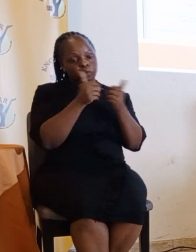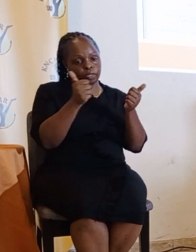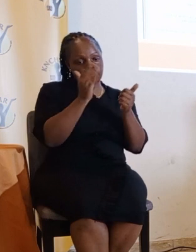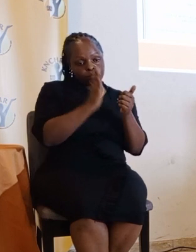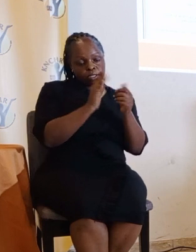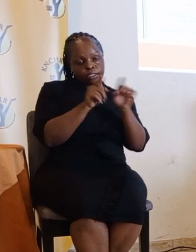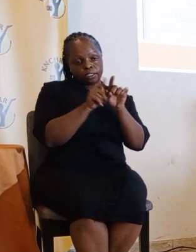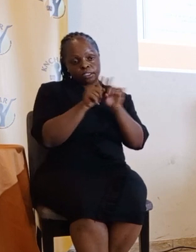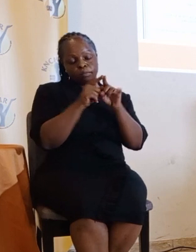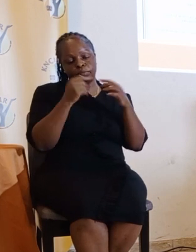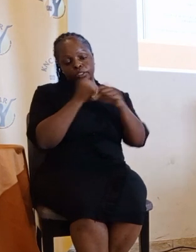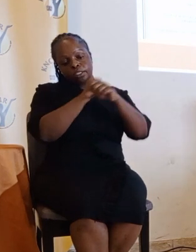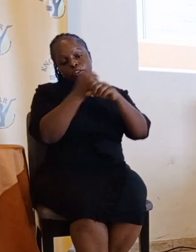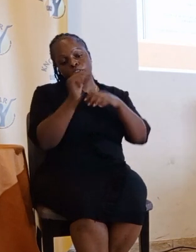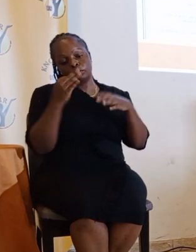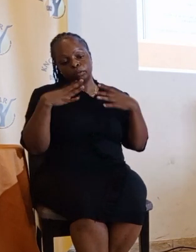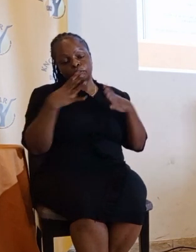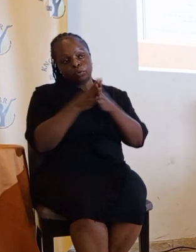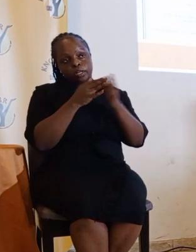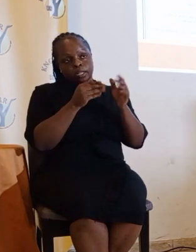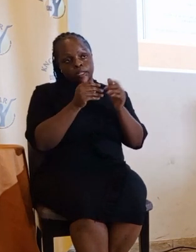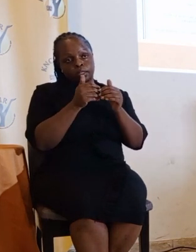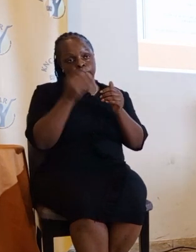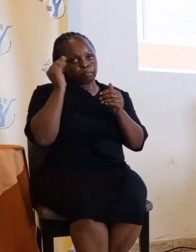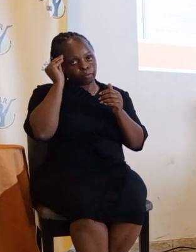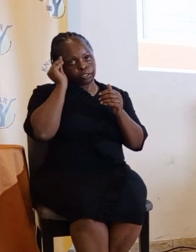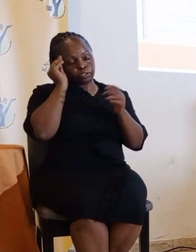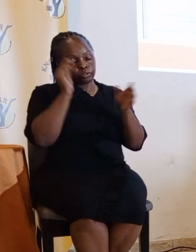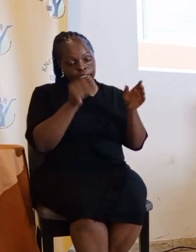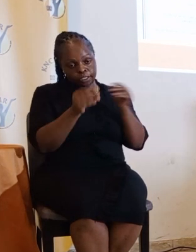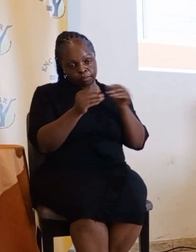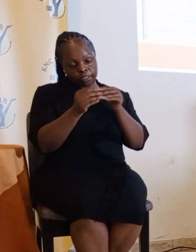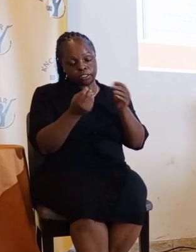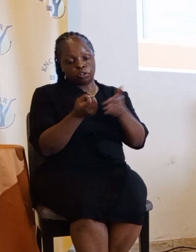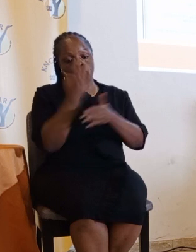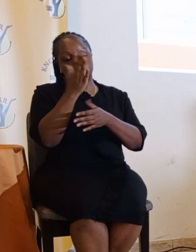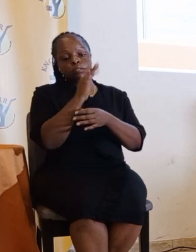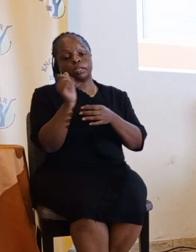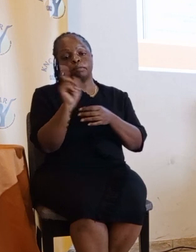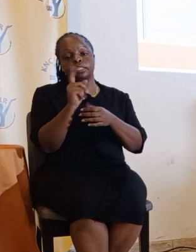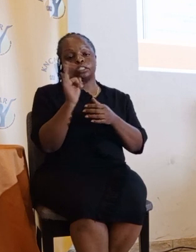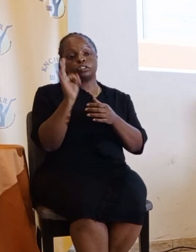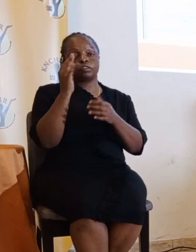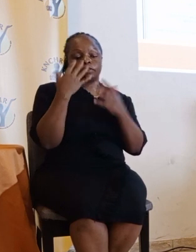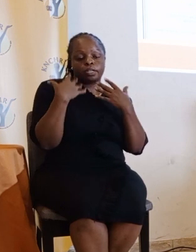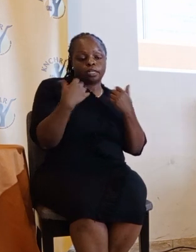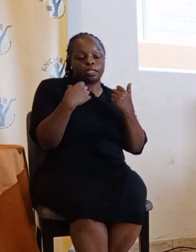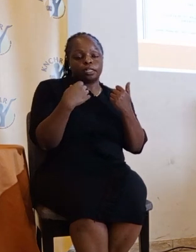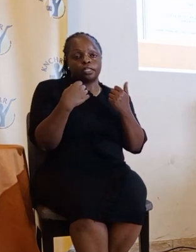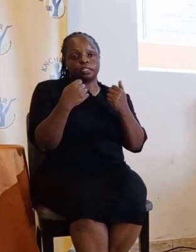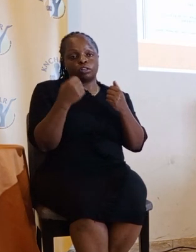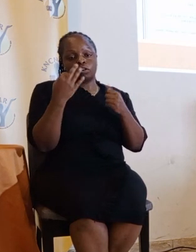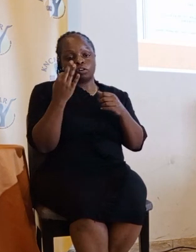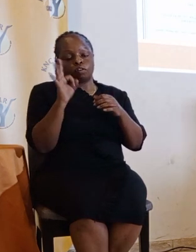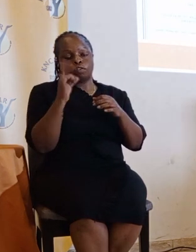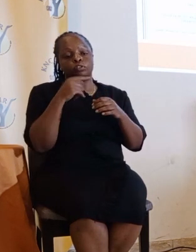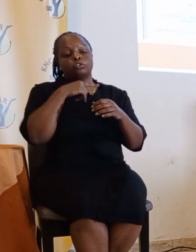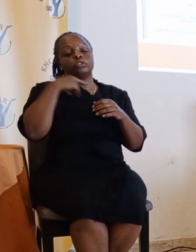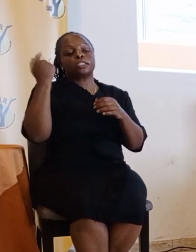protection of persons with mental illness. The launch by the Ministry of Health of the Suicide Prevention